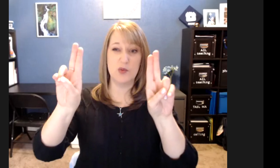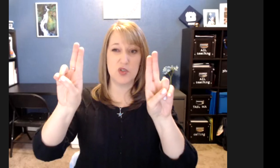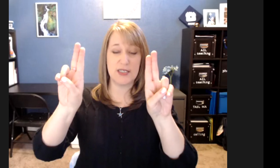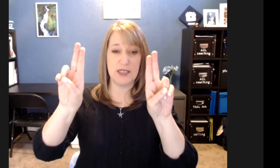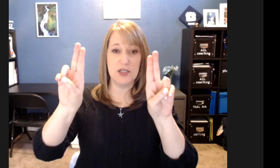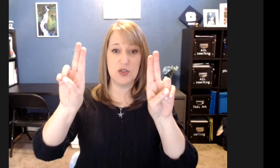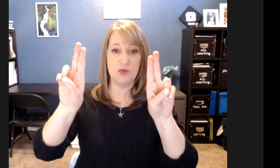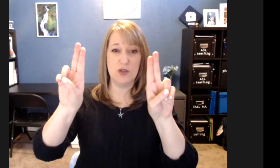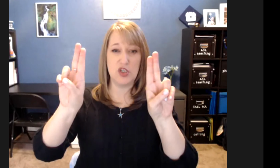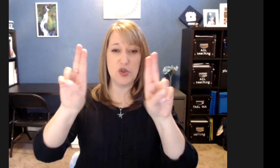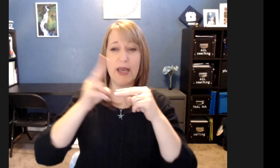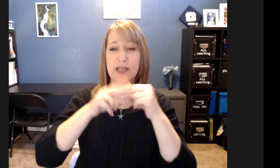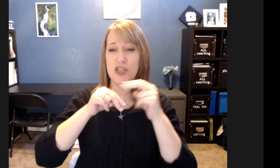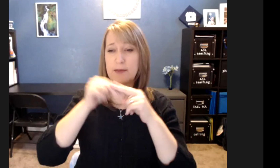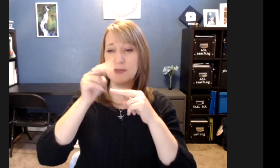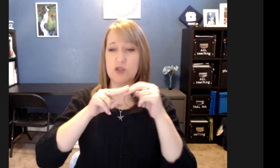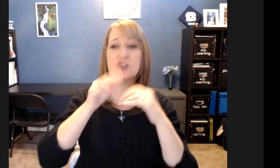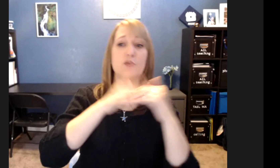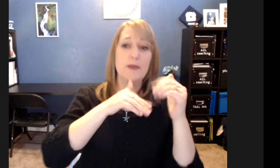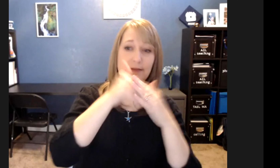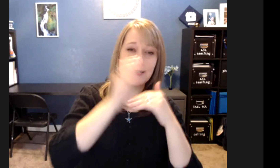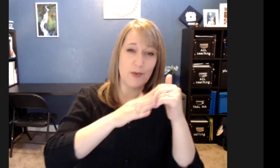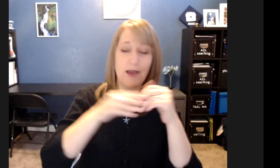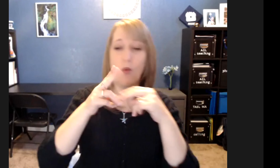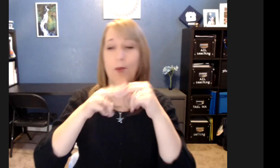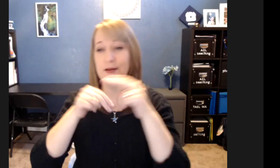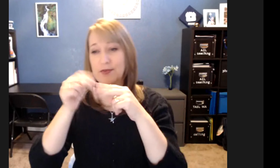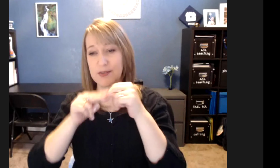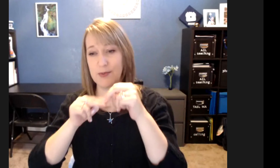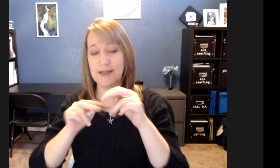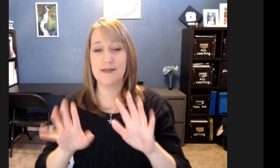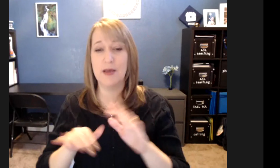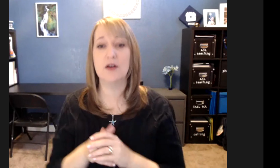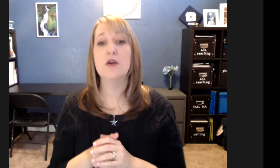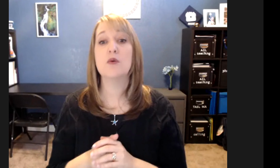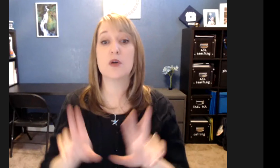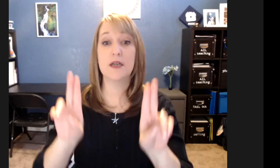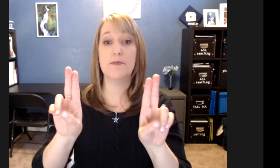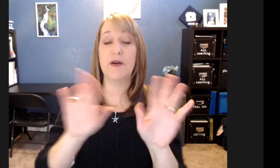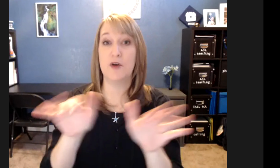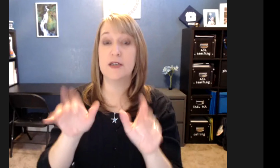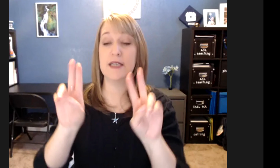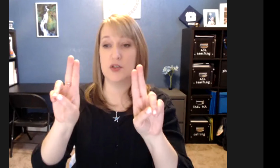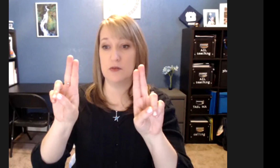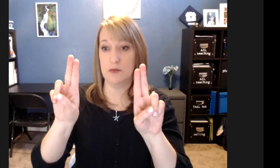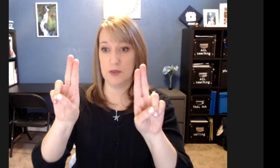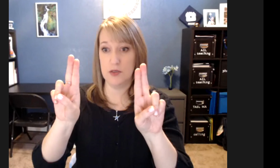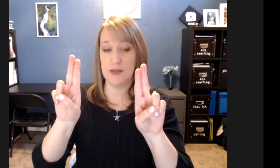we're just going to do U hand shapes. You can do build this way or build this way, it doesn't matter. But for architecture, we're going to do it this